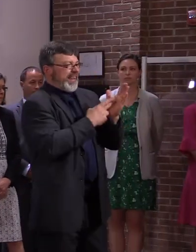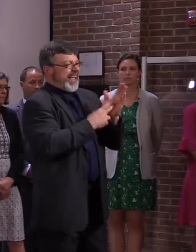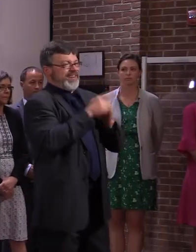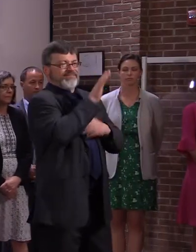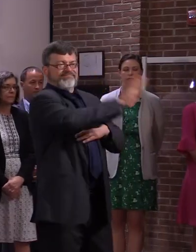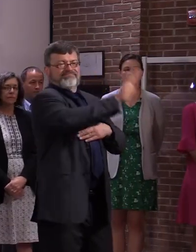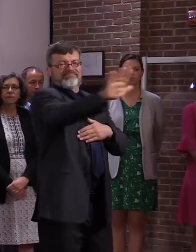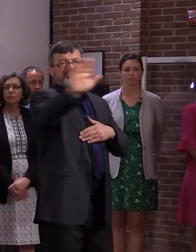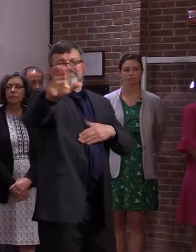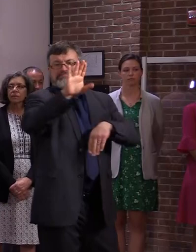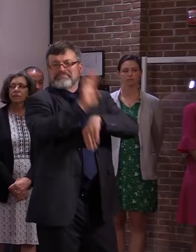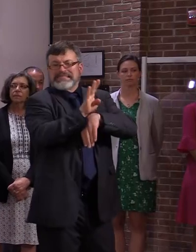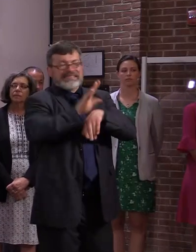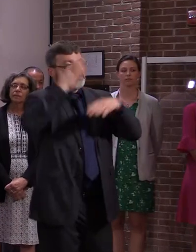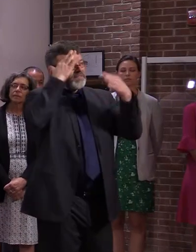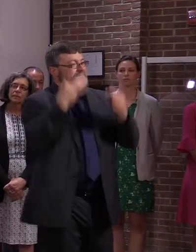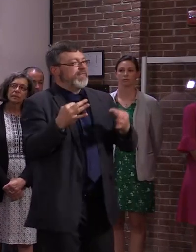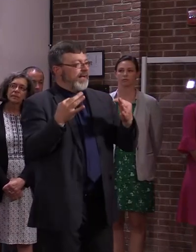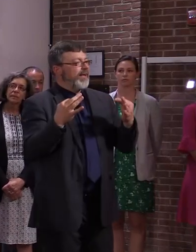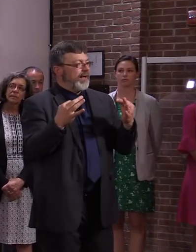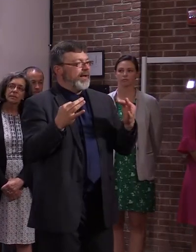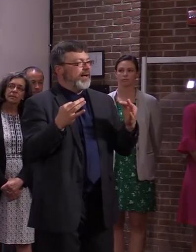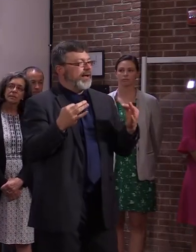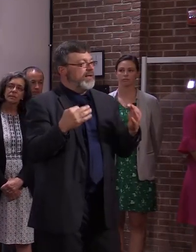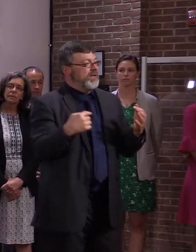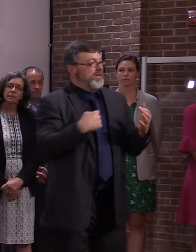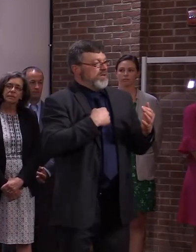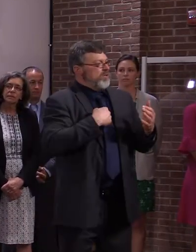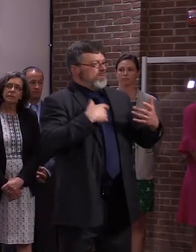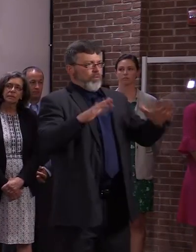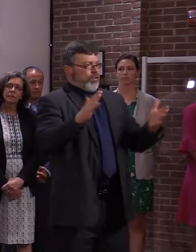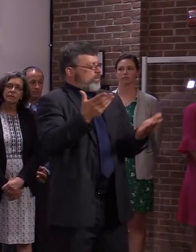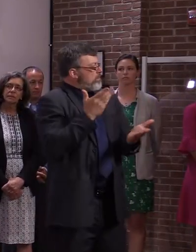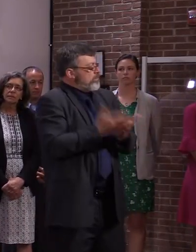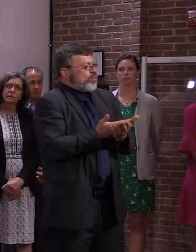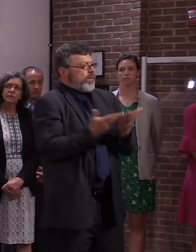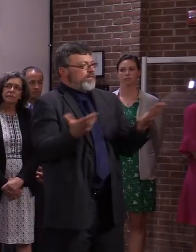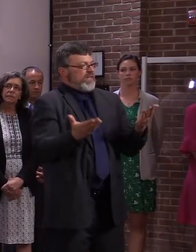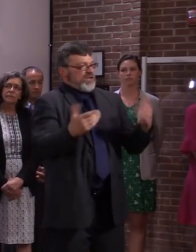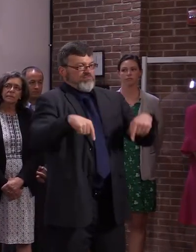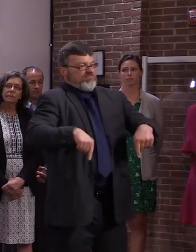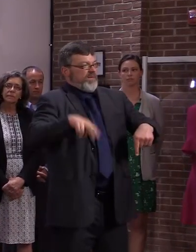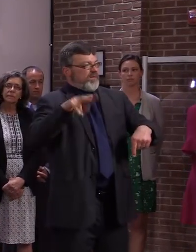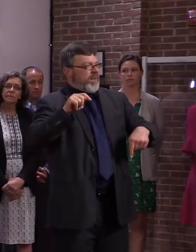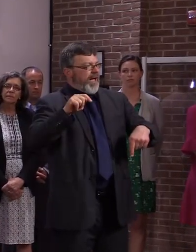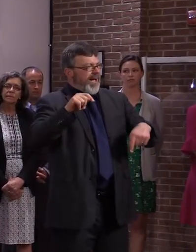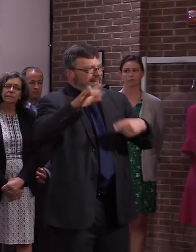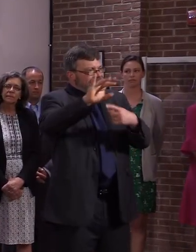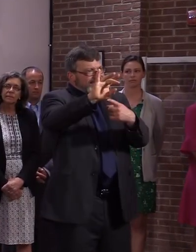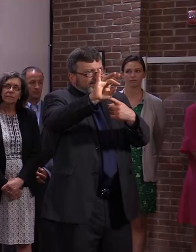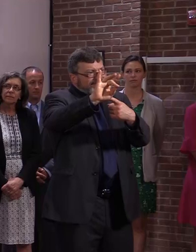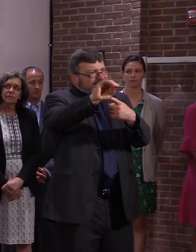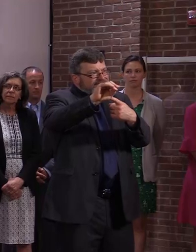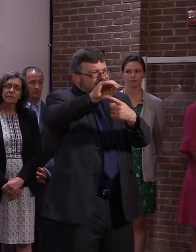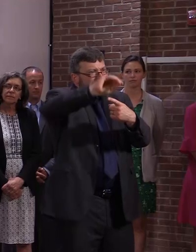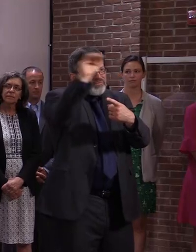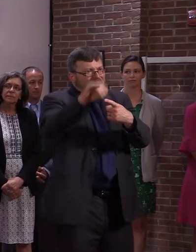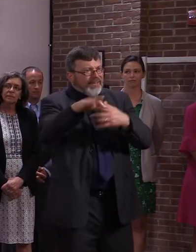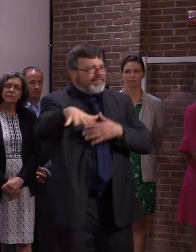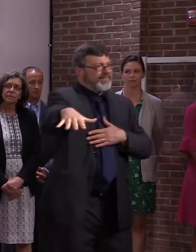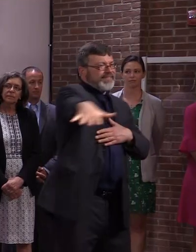they do. But we have proven here in Vermont when we, 80% of